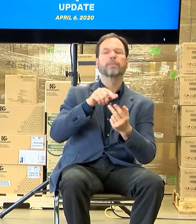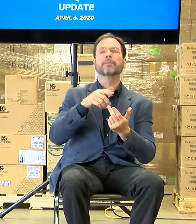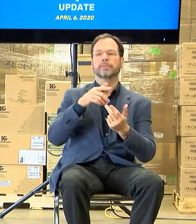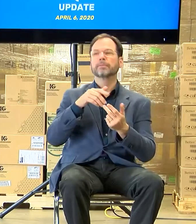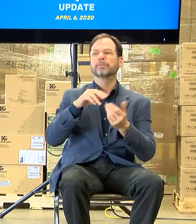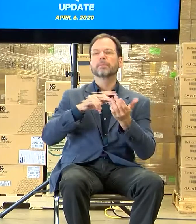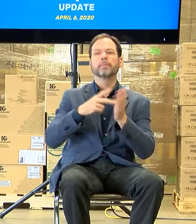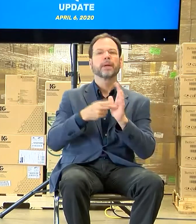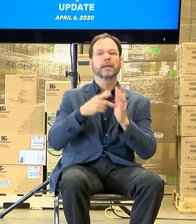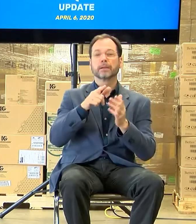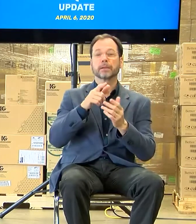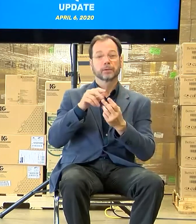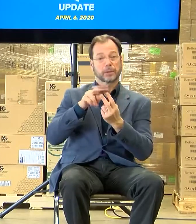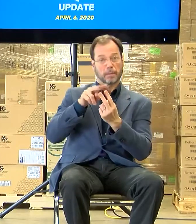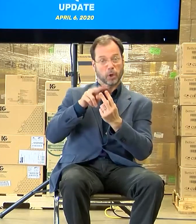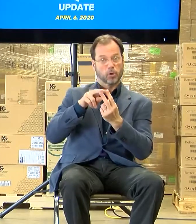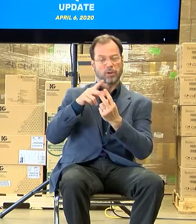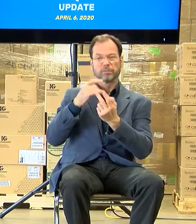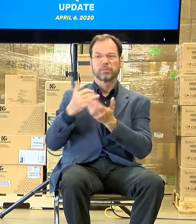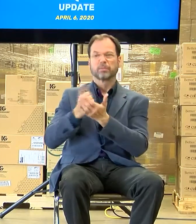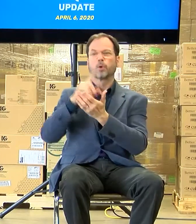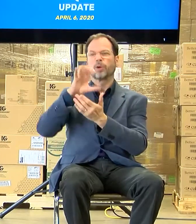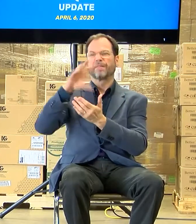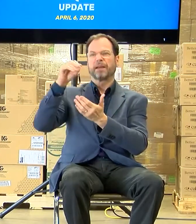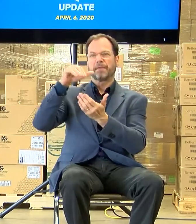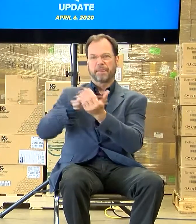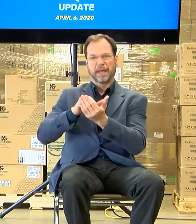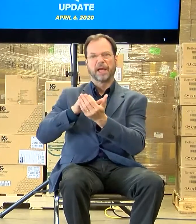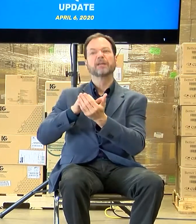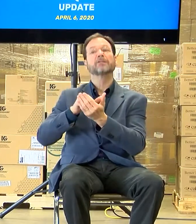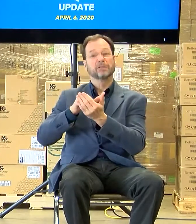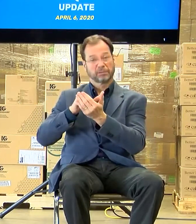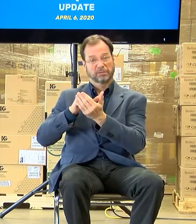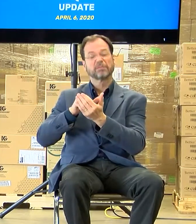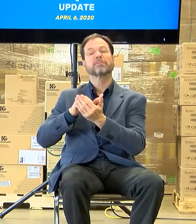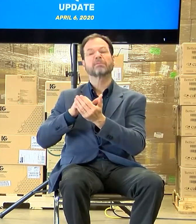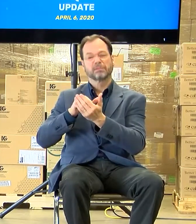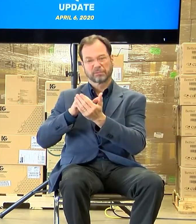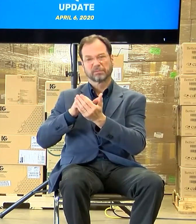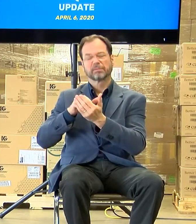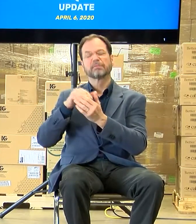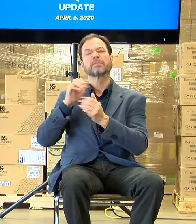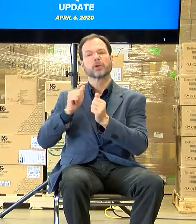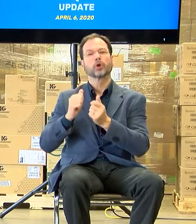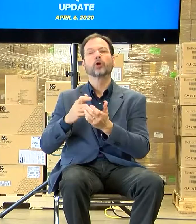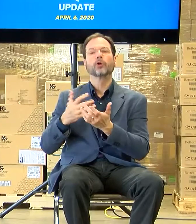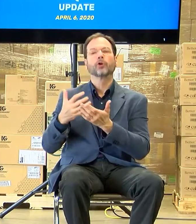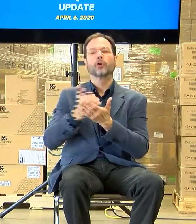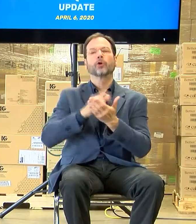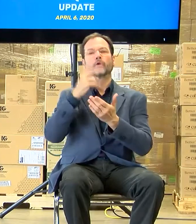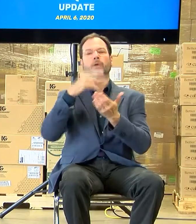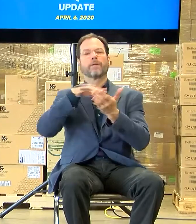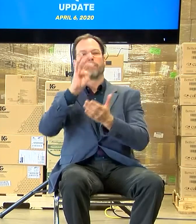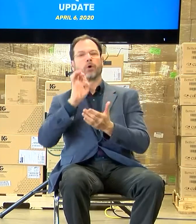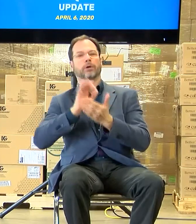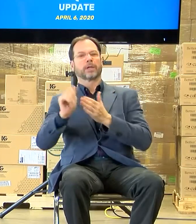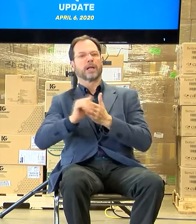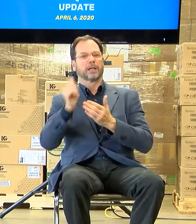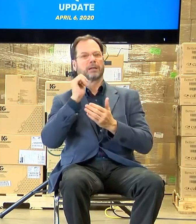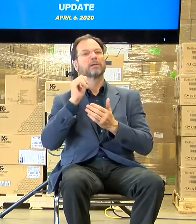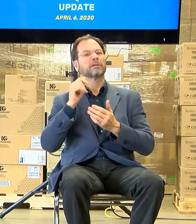make $150,000 or less, who could receive $2,400. He also added that they are working